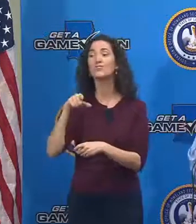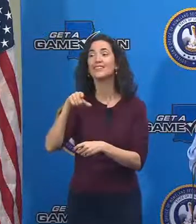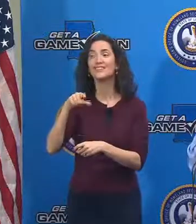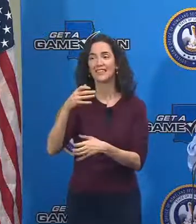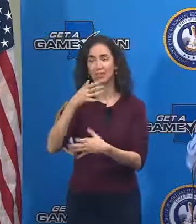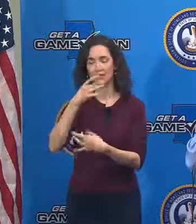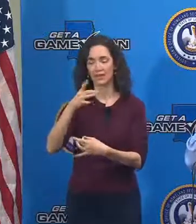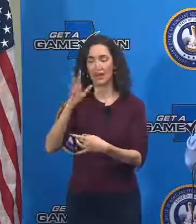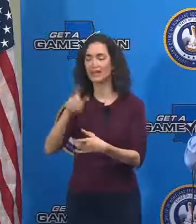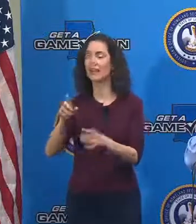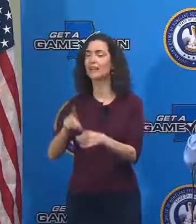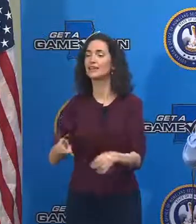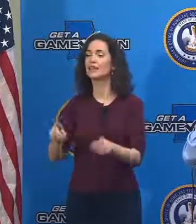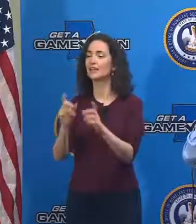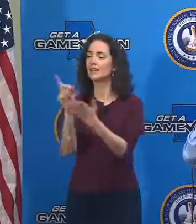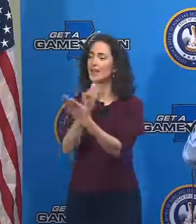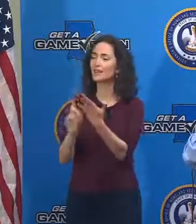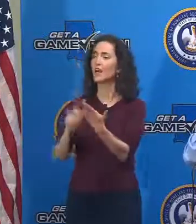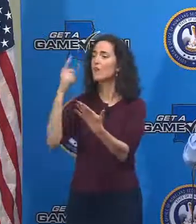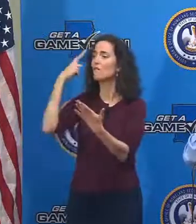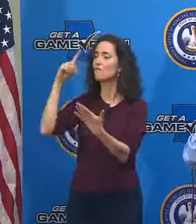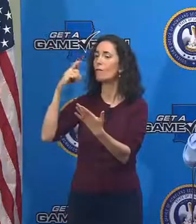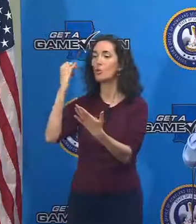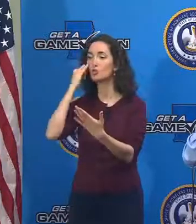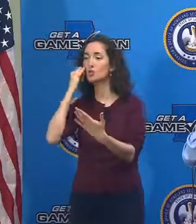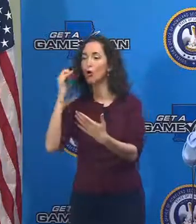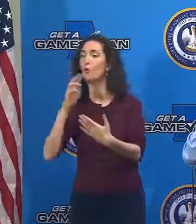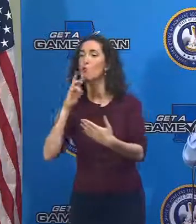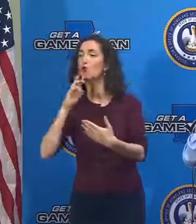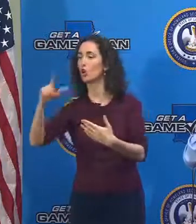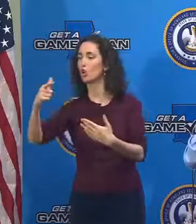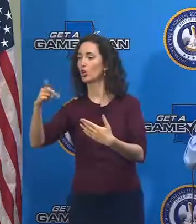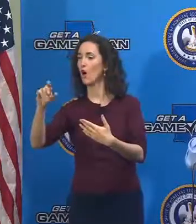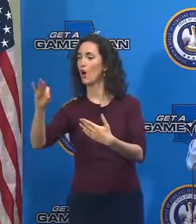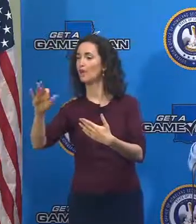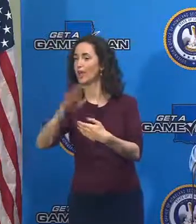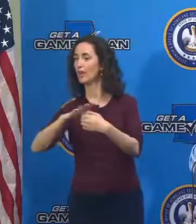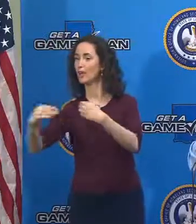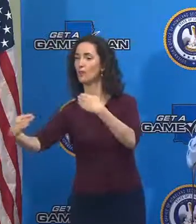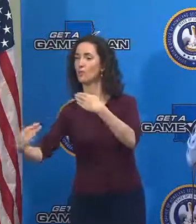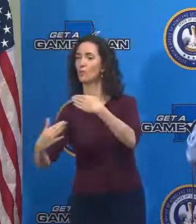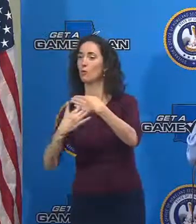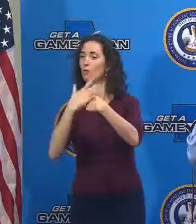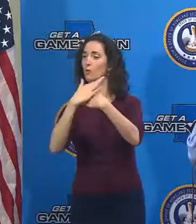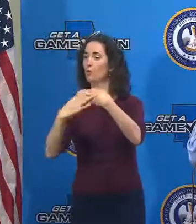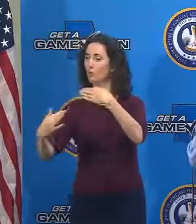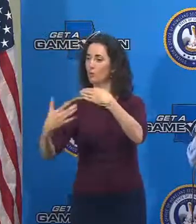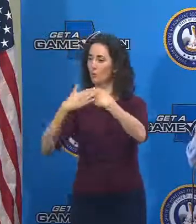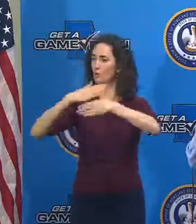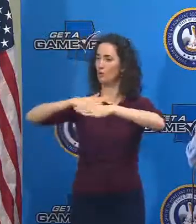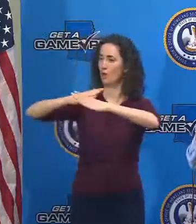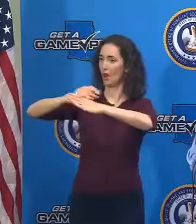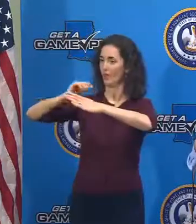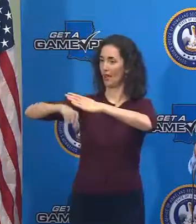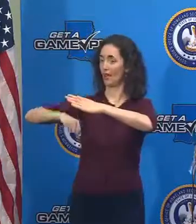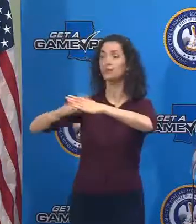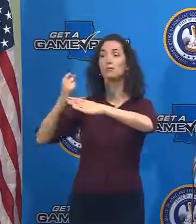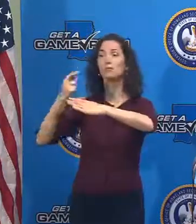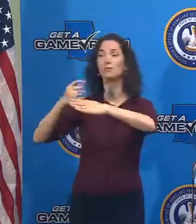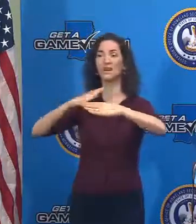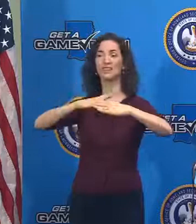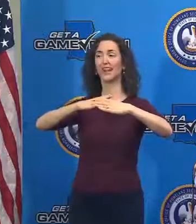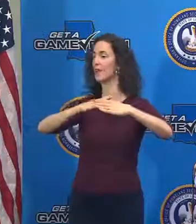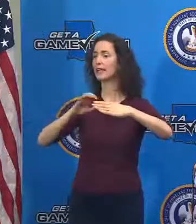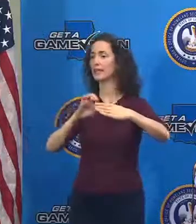Gulf, being the primary force that would operate against it. The storm came in on the east side of the floodgate, so what